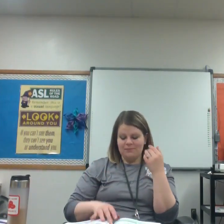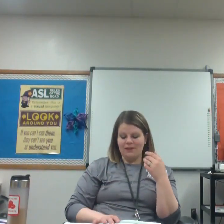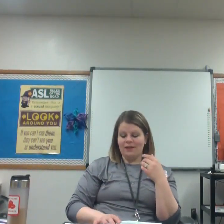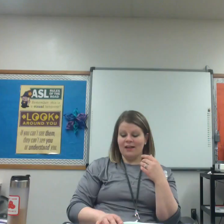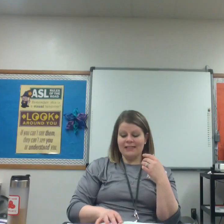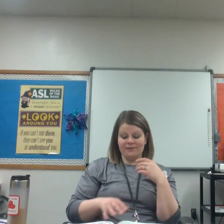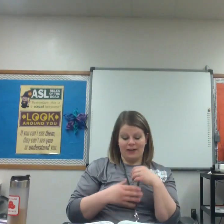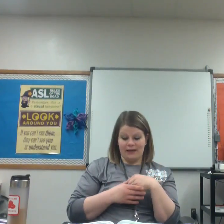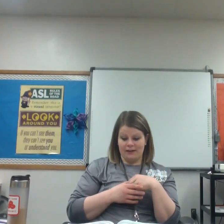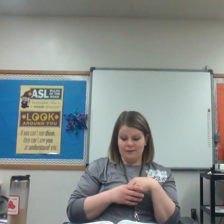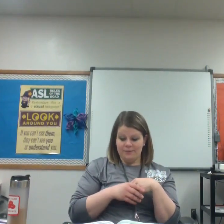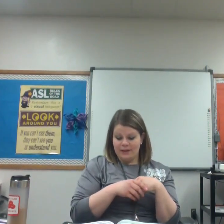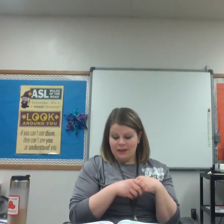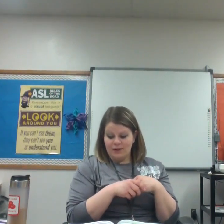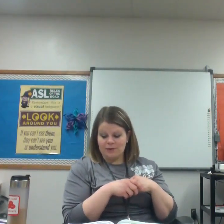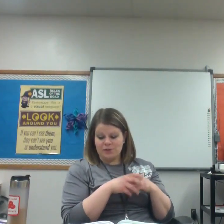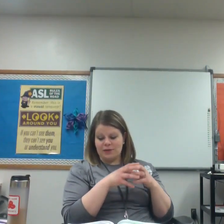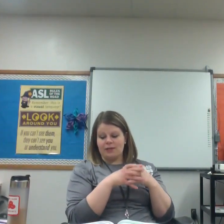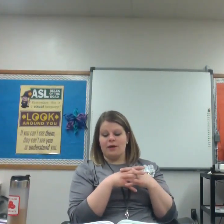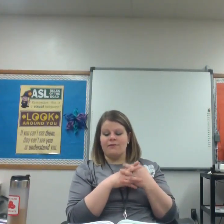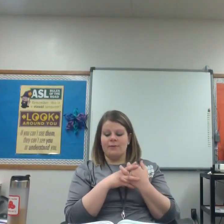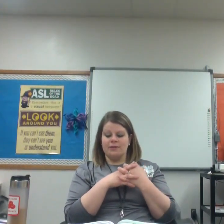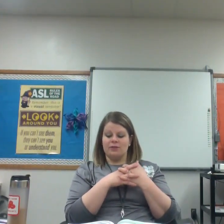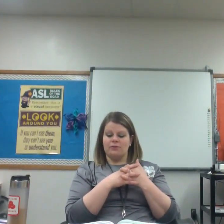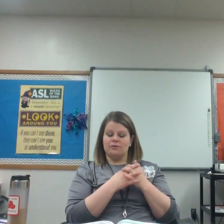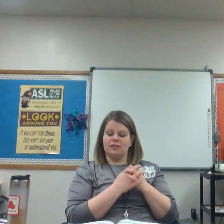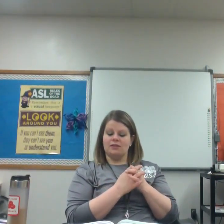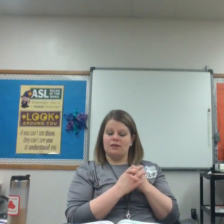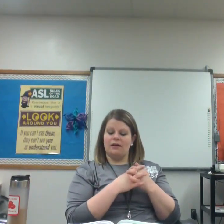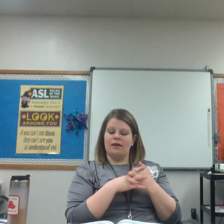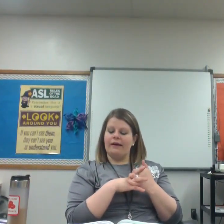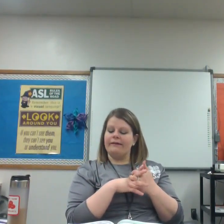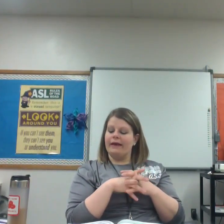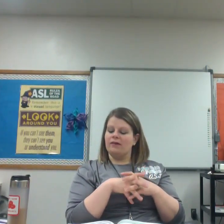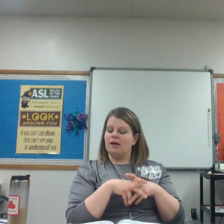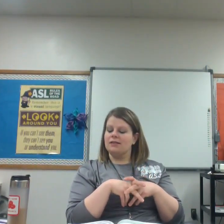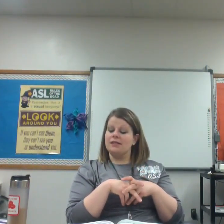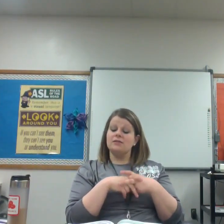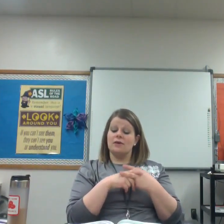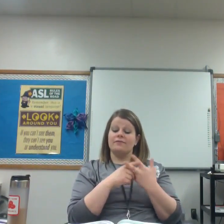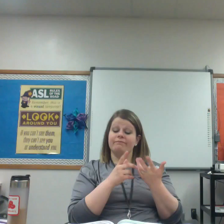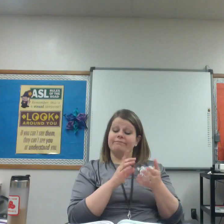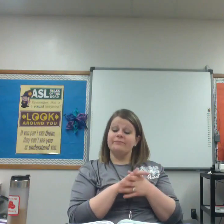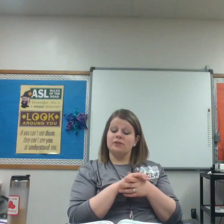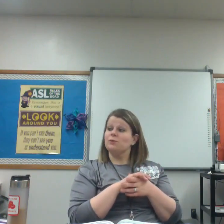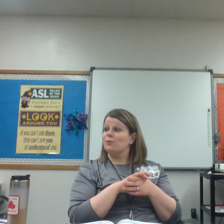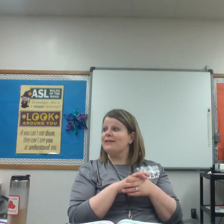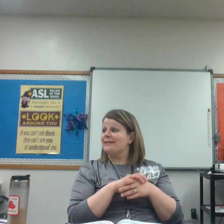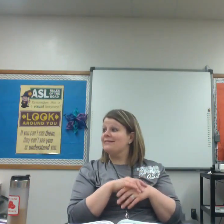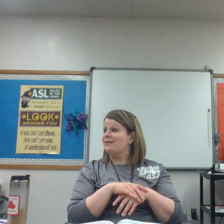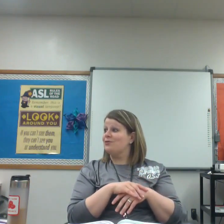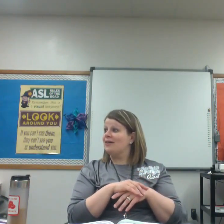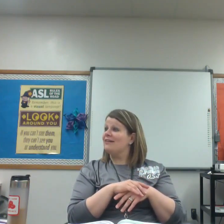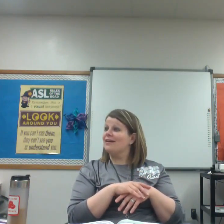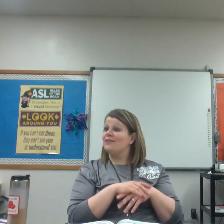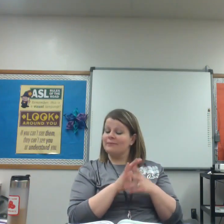A classifier, we'll just read it right from here. So, because I can't talk today, so I just will read it instead of trying to think of it.